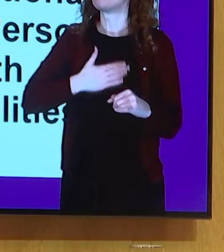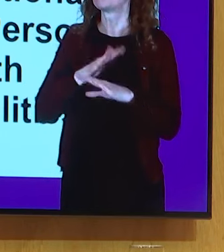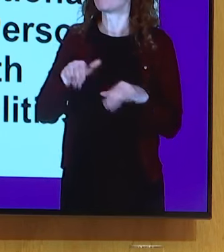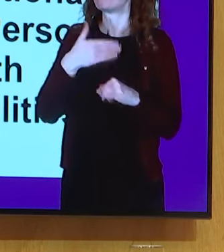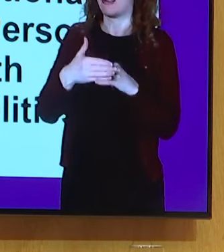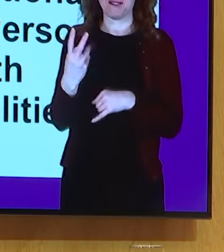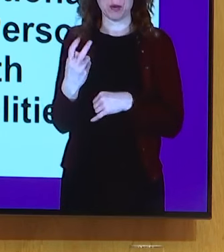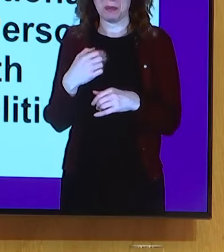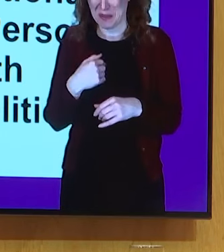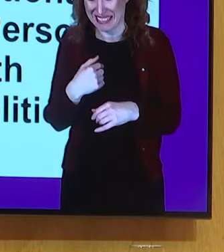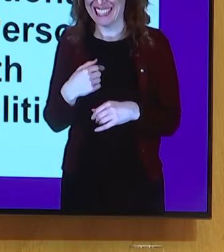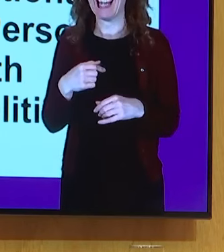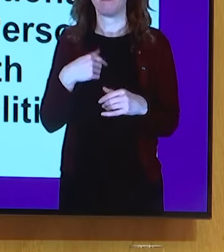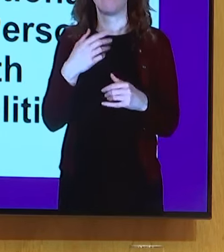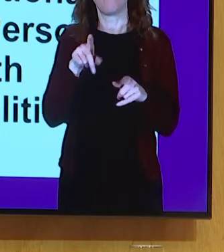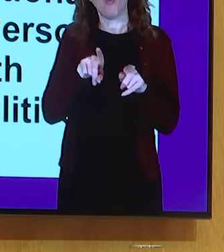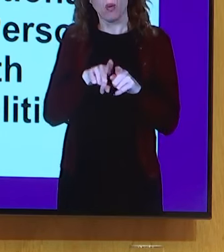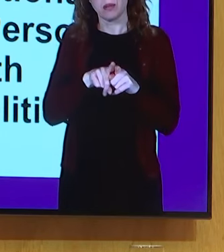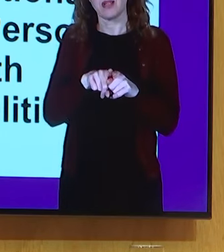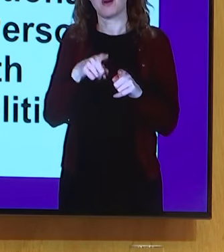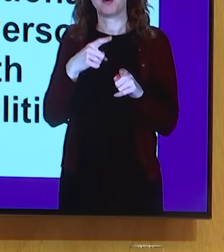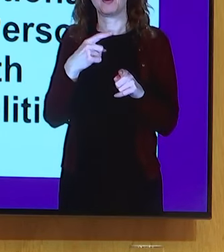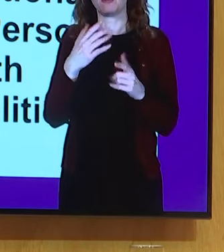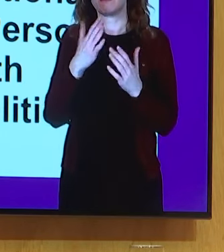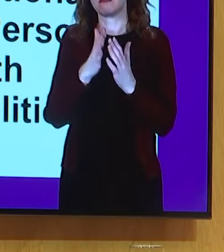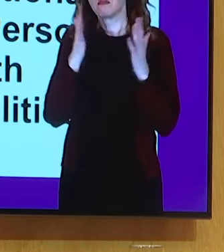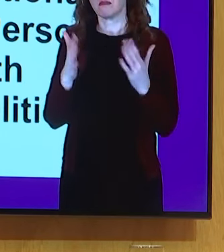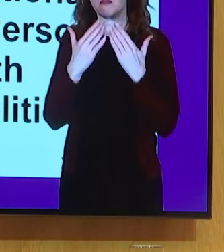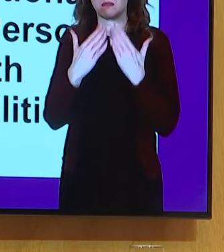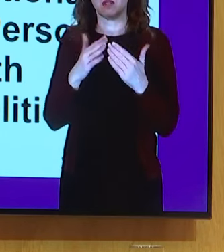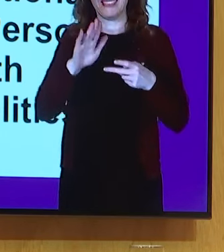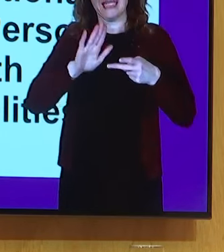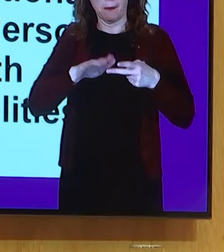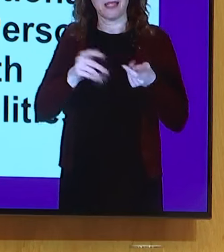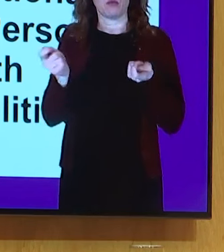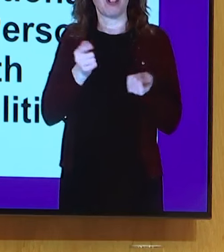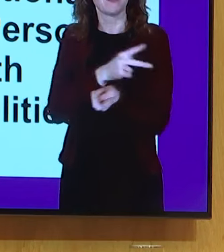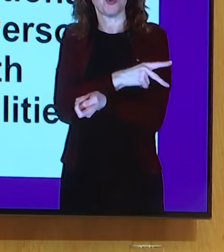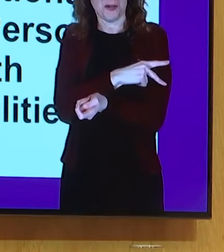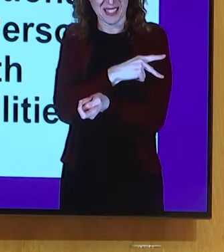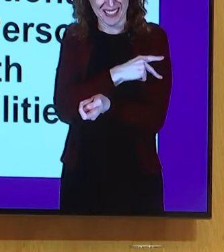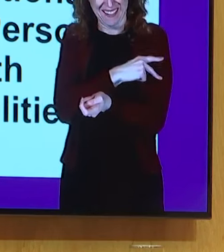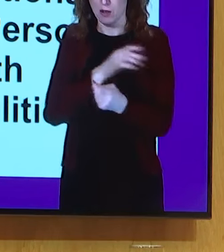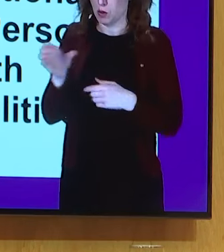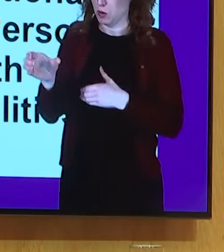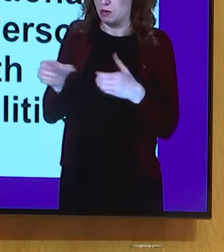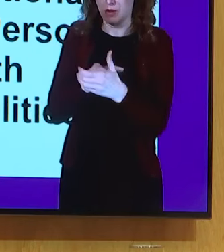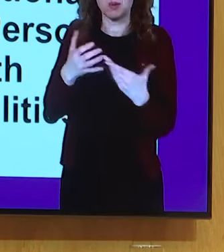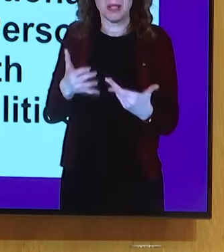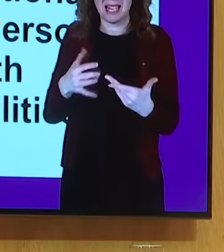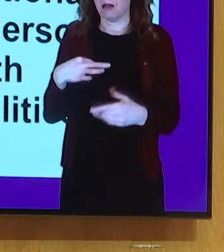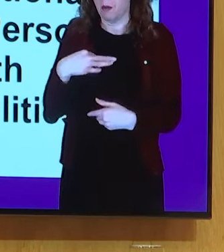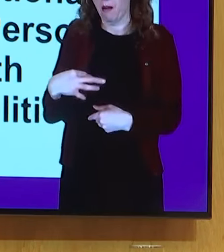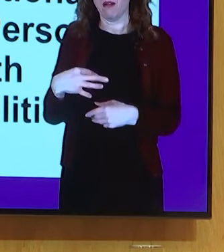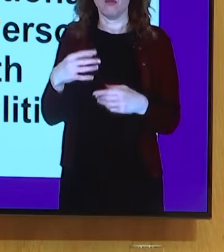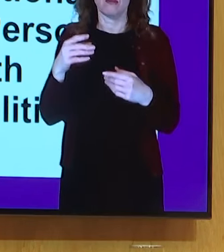more. I'd like to also give a sincere thanks to the Deputy Presiding Officer for stepping in today on behalf of the Presiding